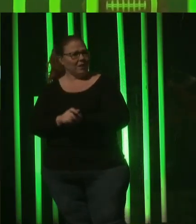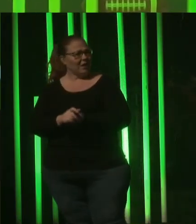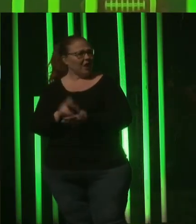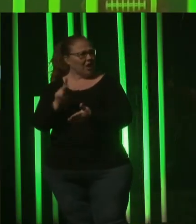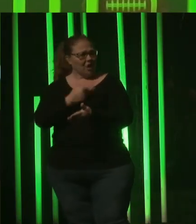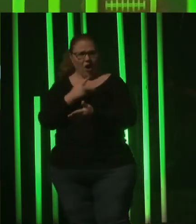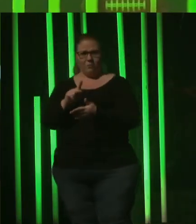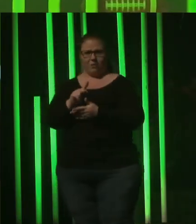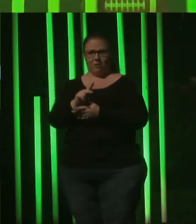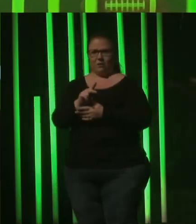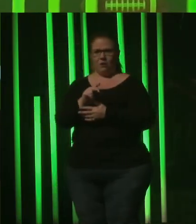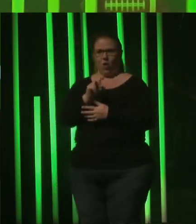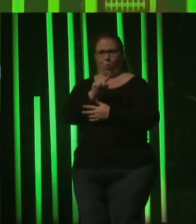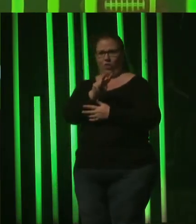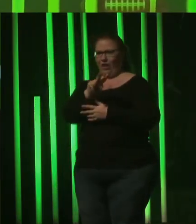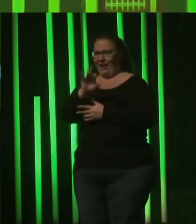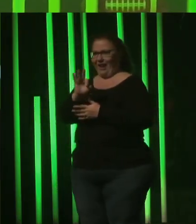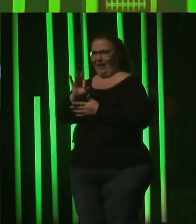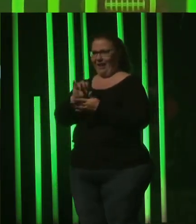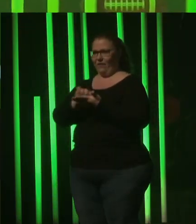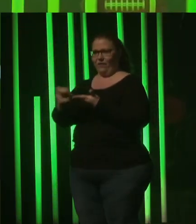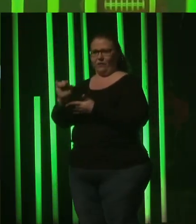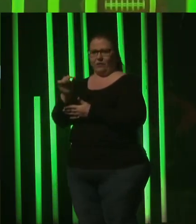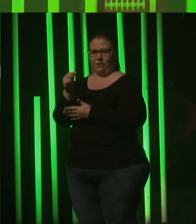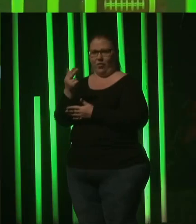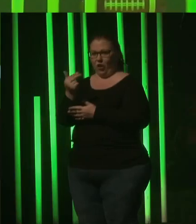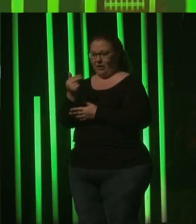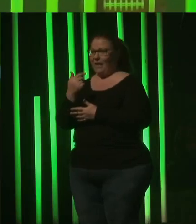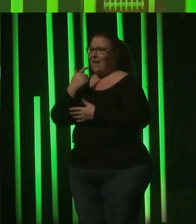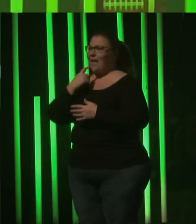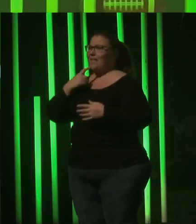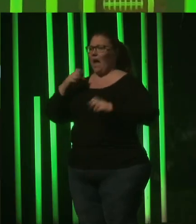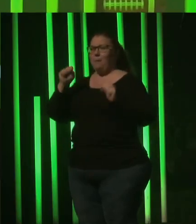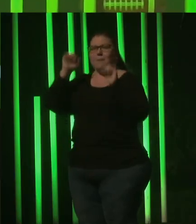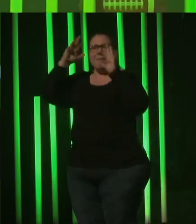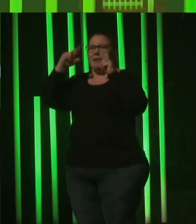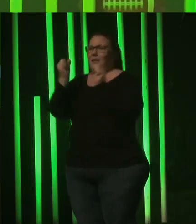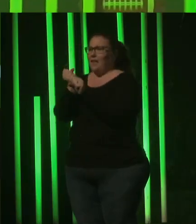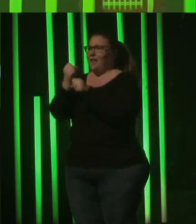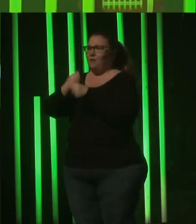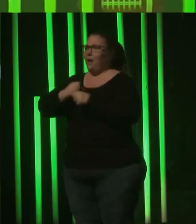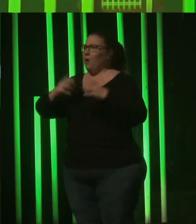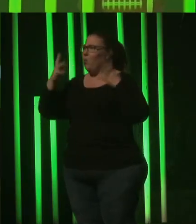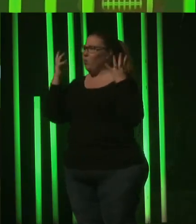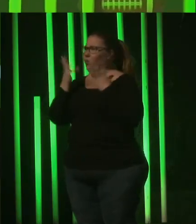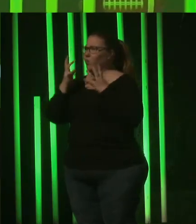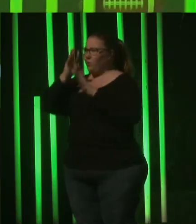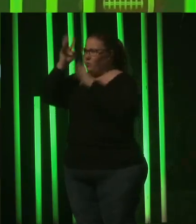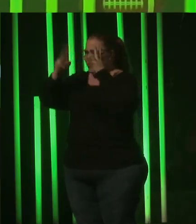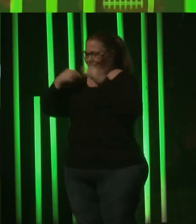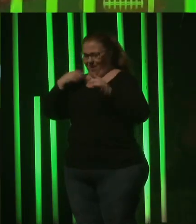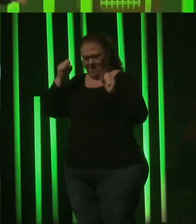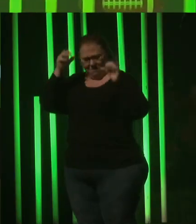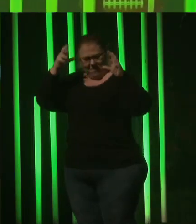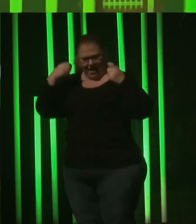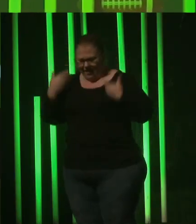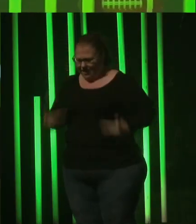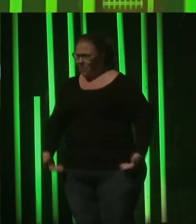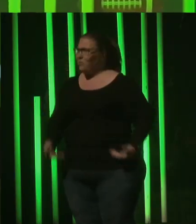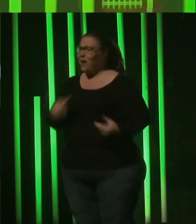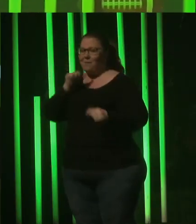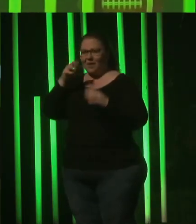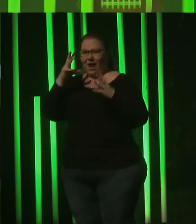139, 13 and 14, where it says that I am fearfully and wonderfully made. I'm not thinking about my condition.